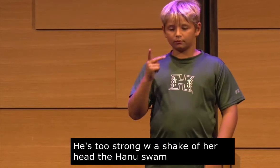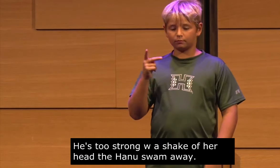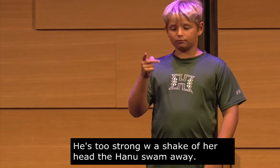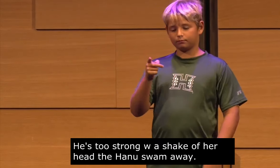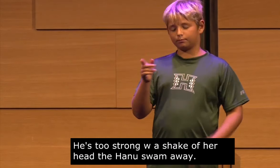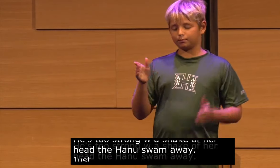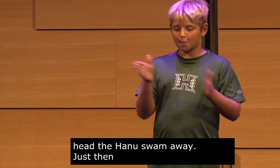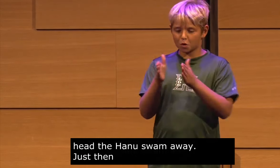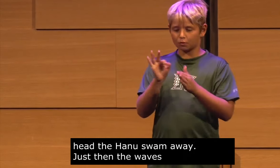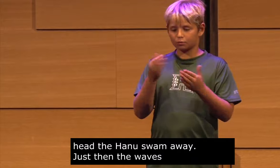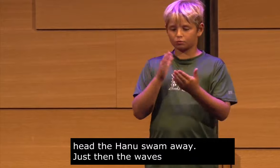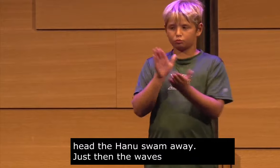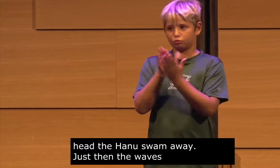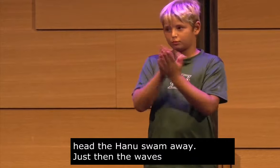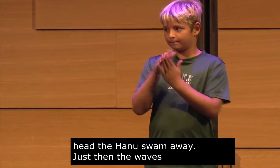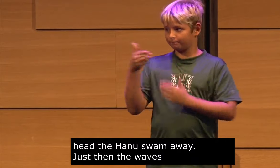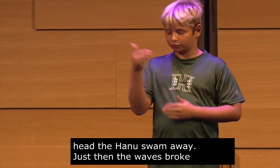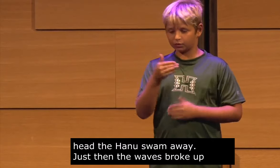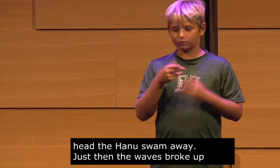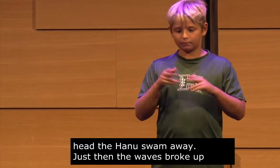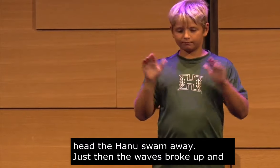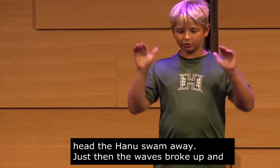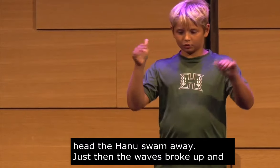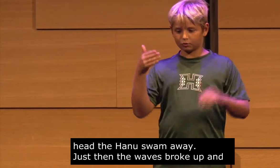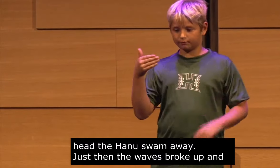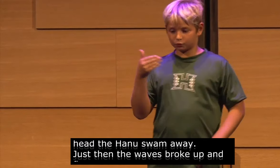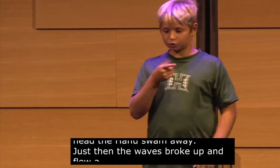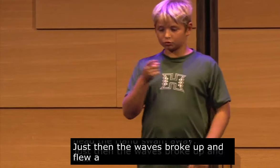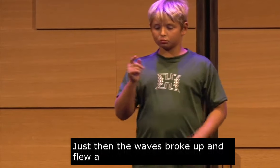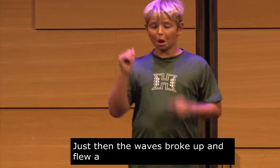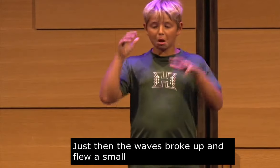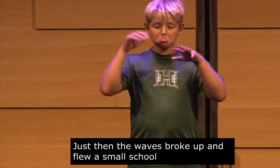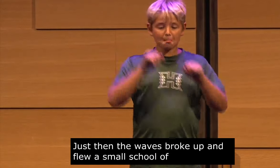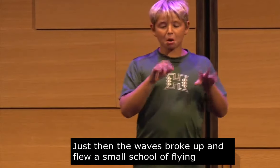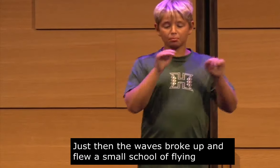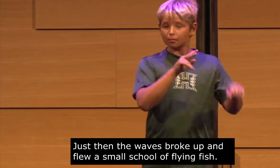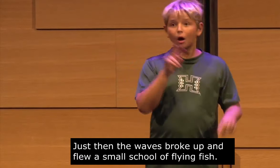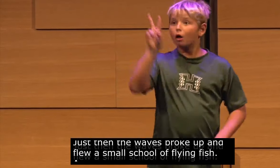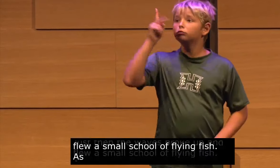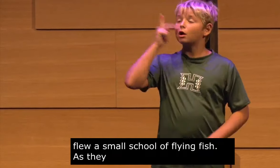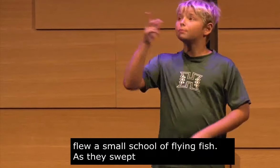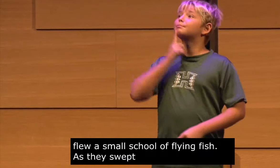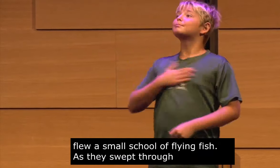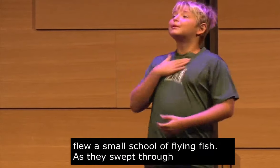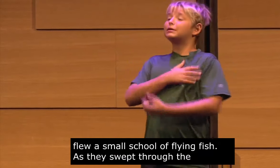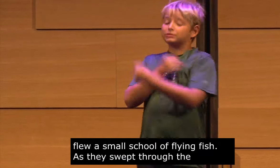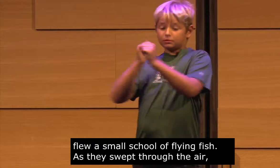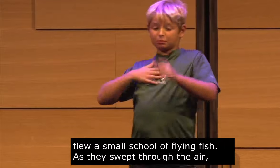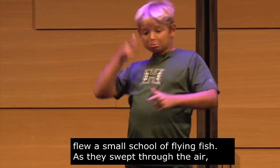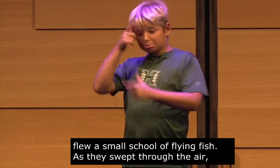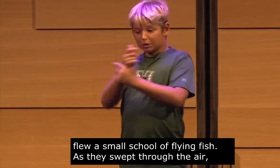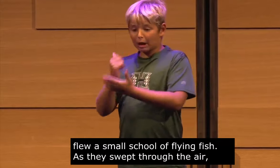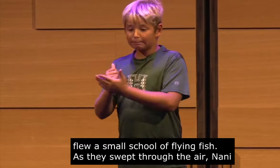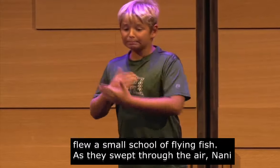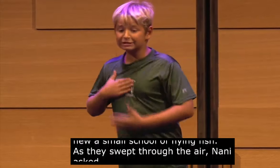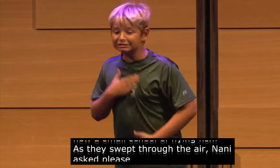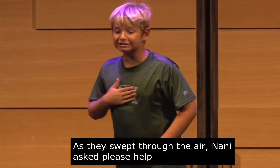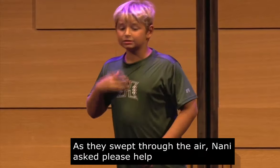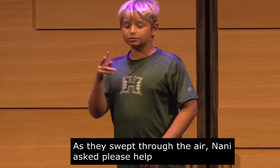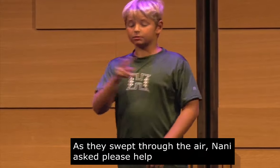Just then, the waves broke up and flew a small school of flying fish. As they swept through the air, Nani quickly asked, please help me. Help me save